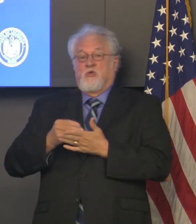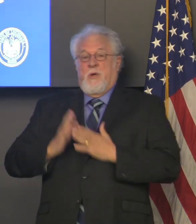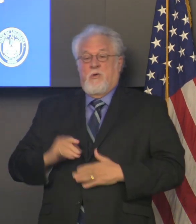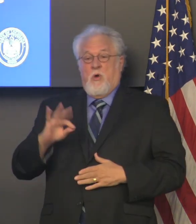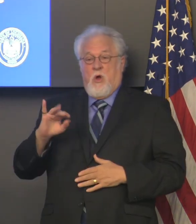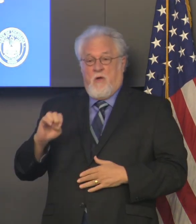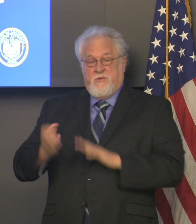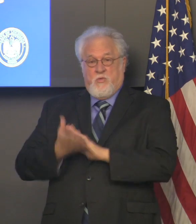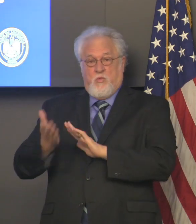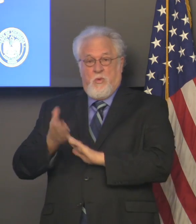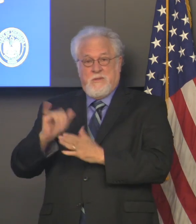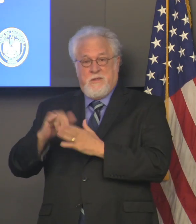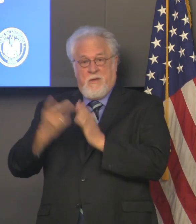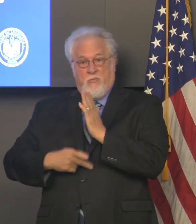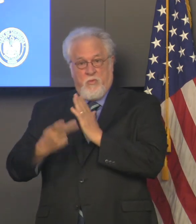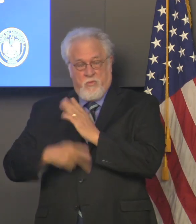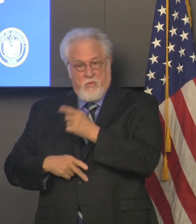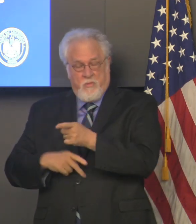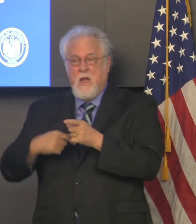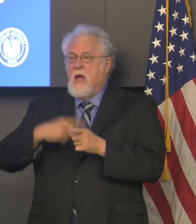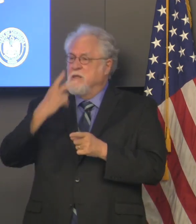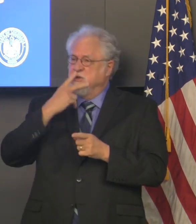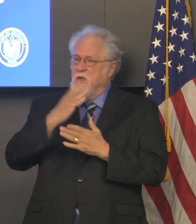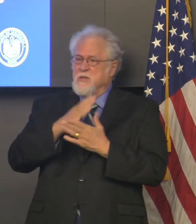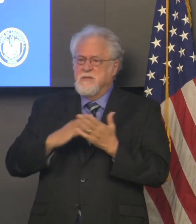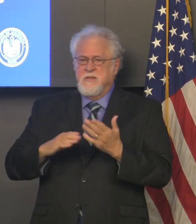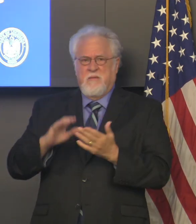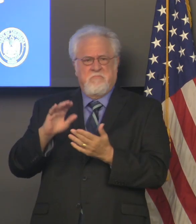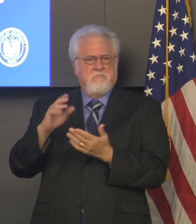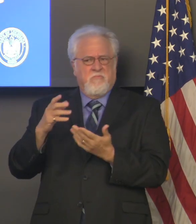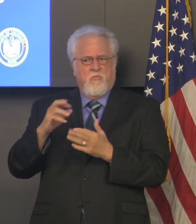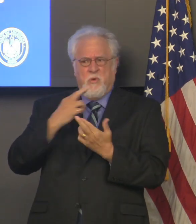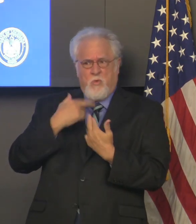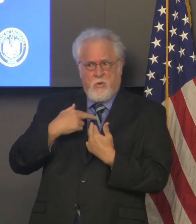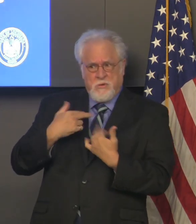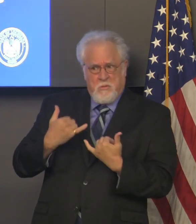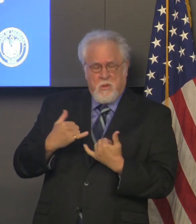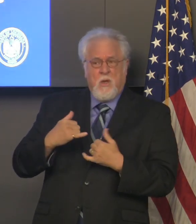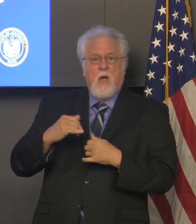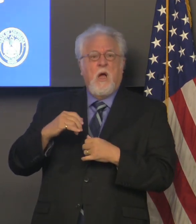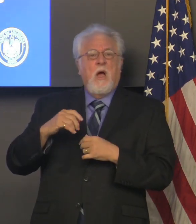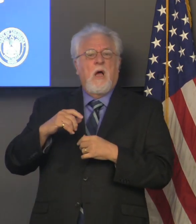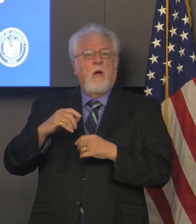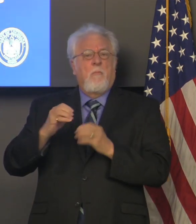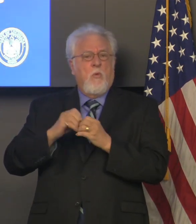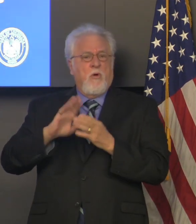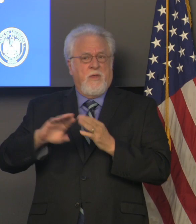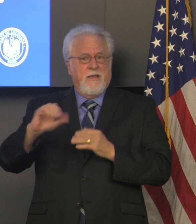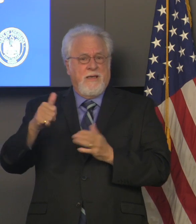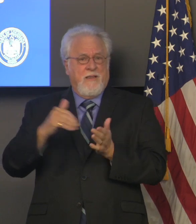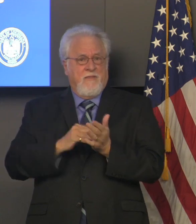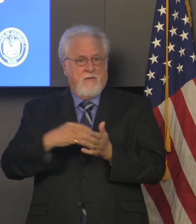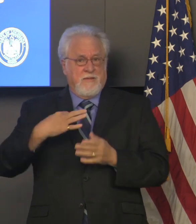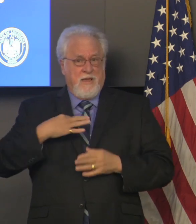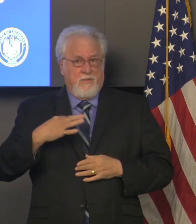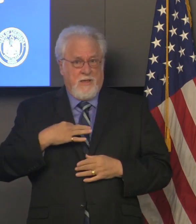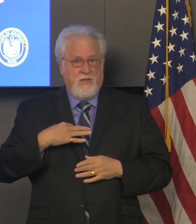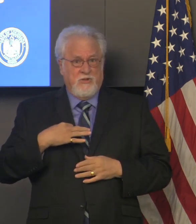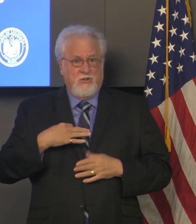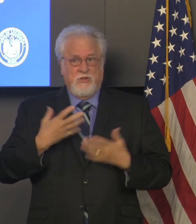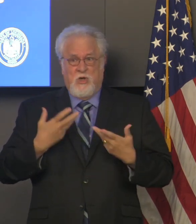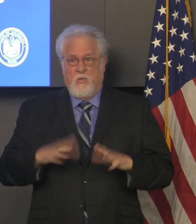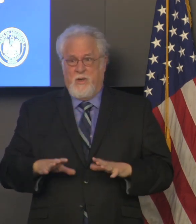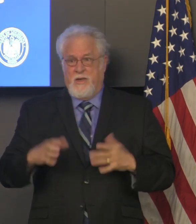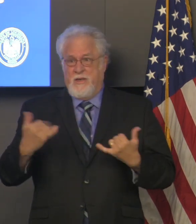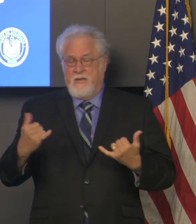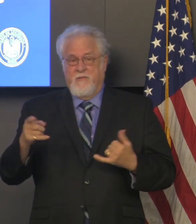running the program. I saw some media reports today, and if they were correct, I think there were more than 10,000 applications